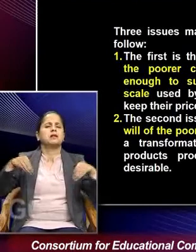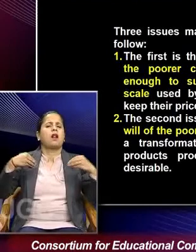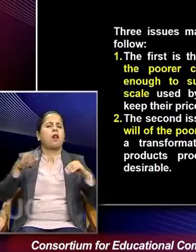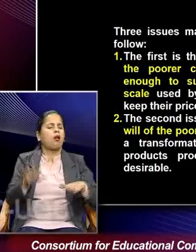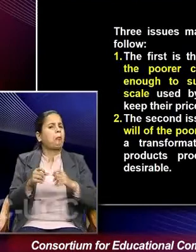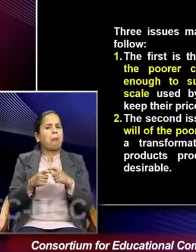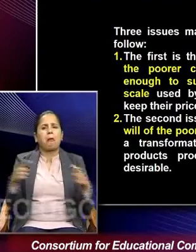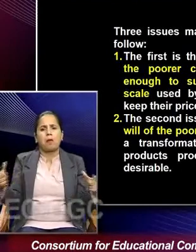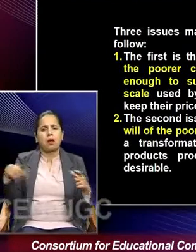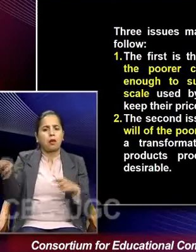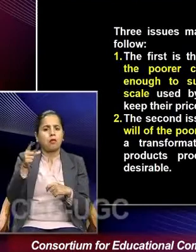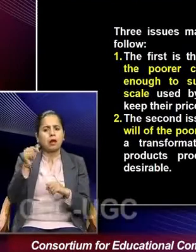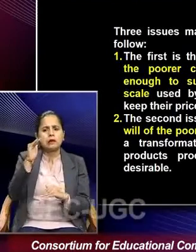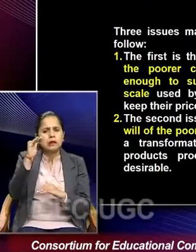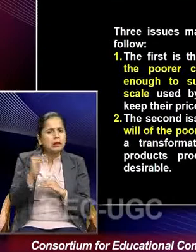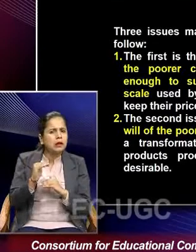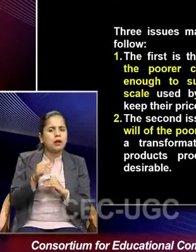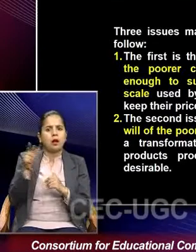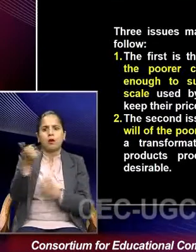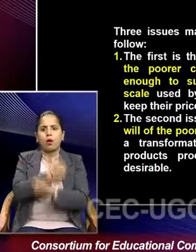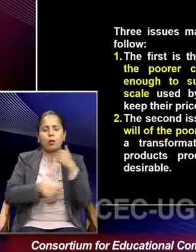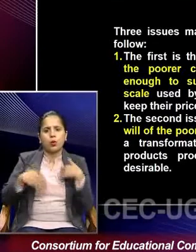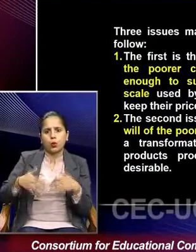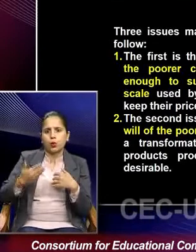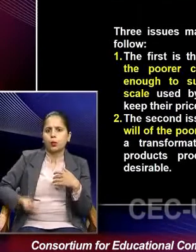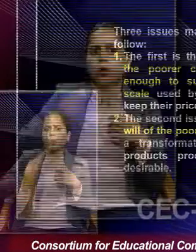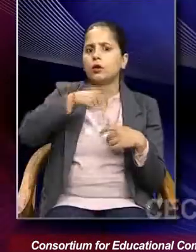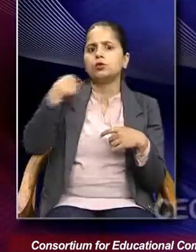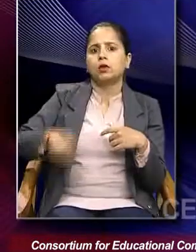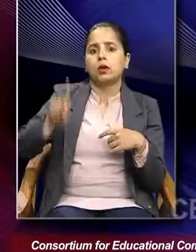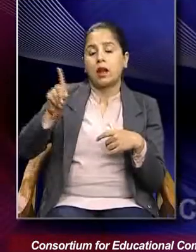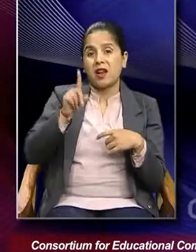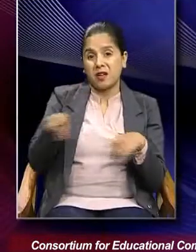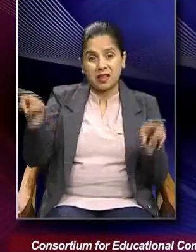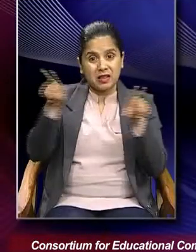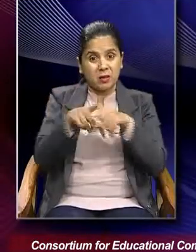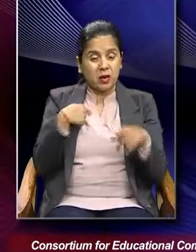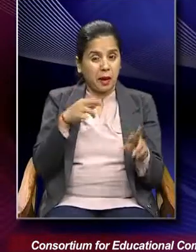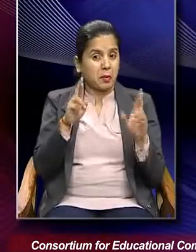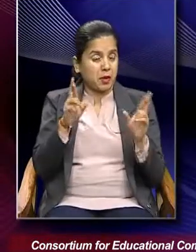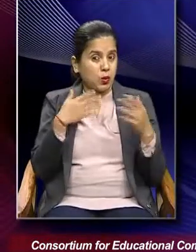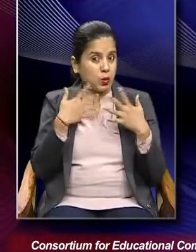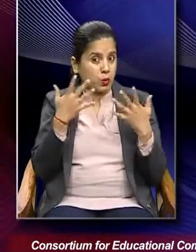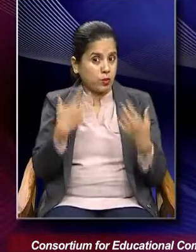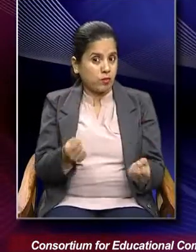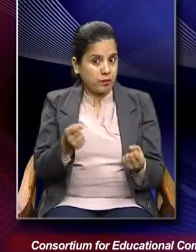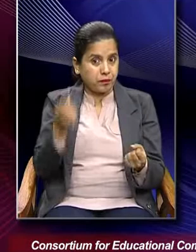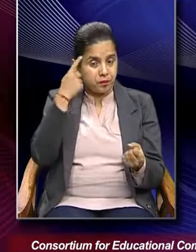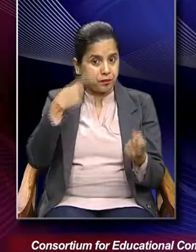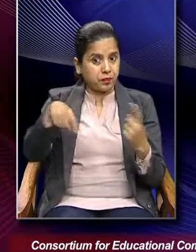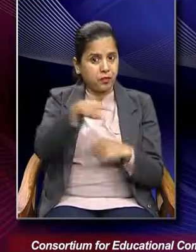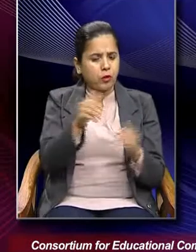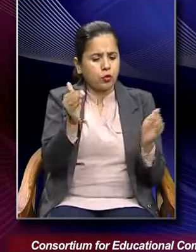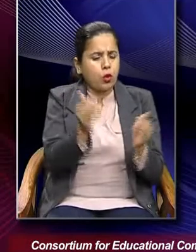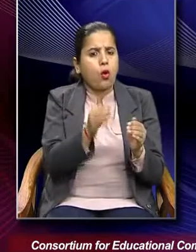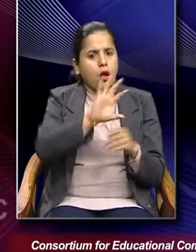are very cost effective, they are very competitive. Now if we expect the same kind of thing from a smaller